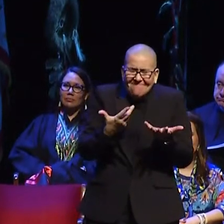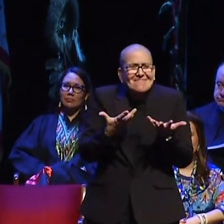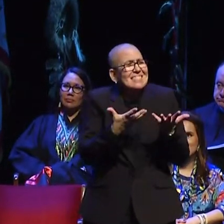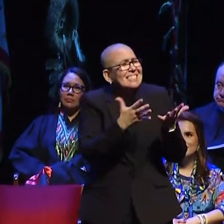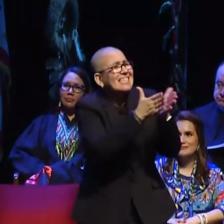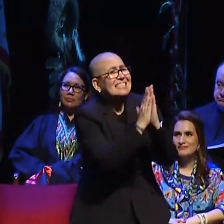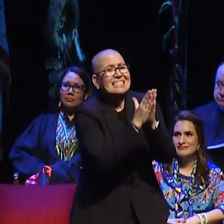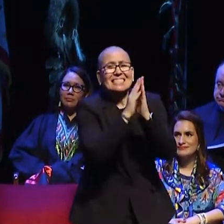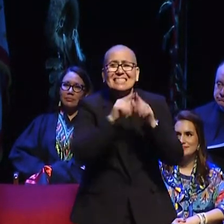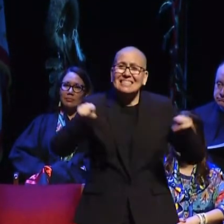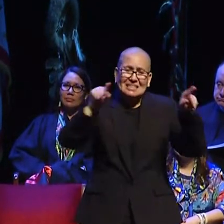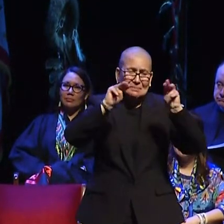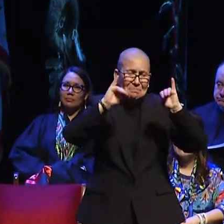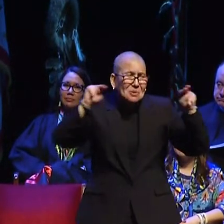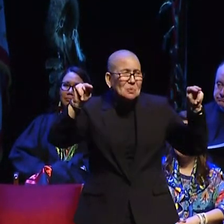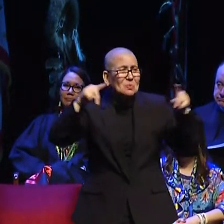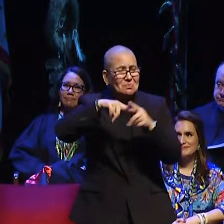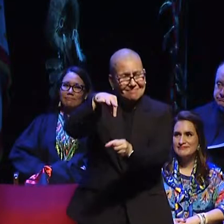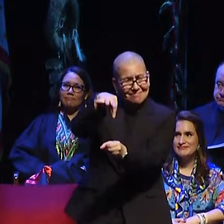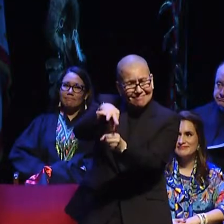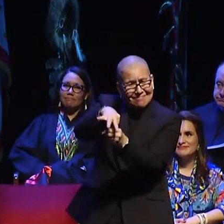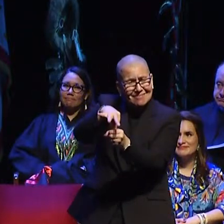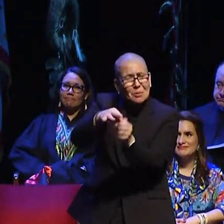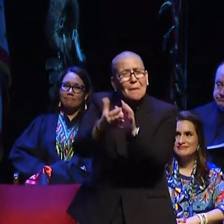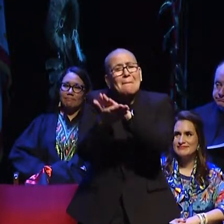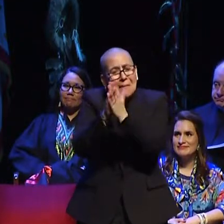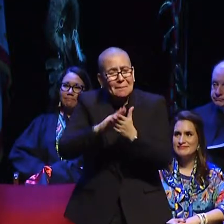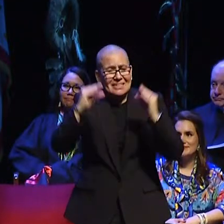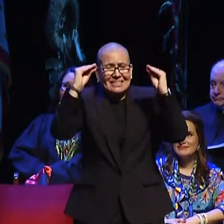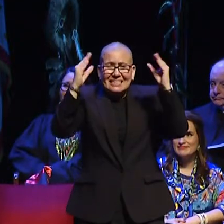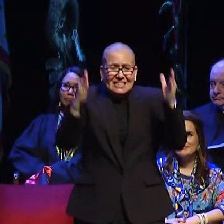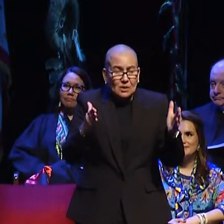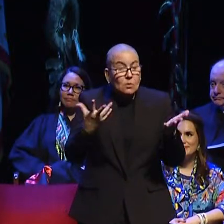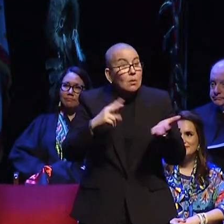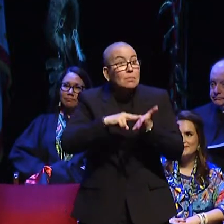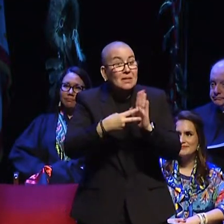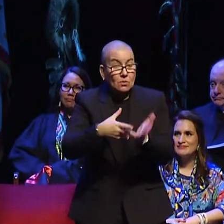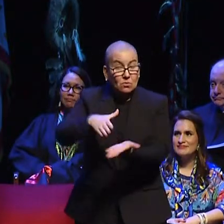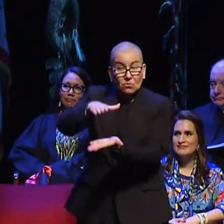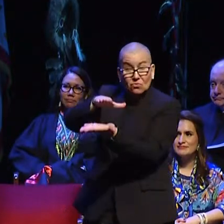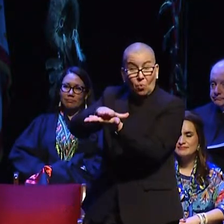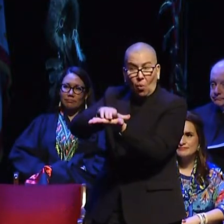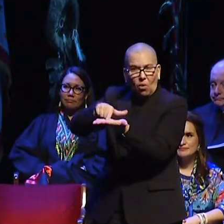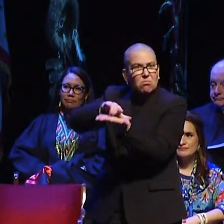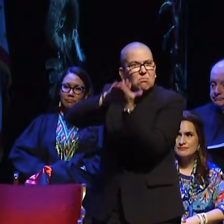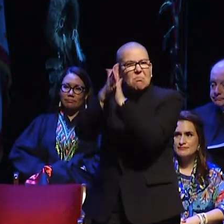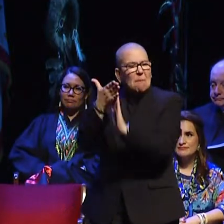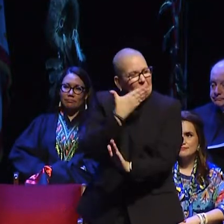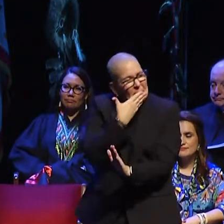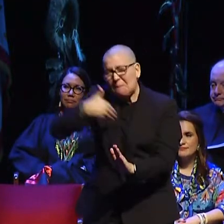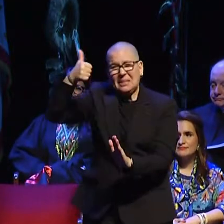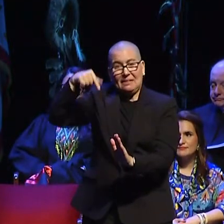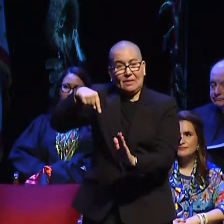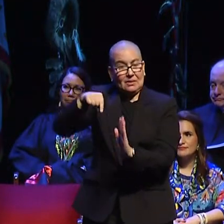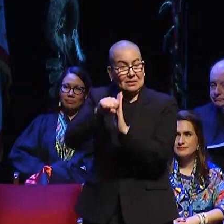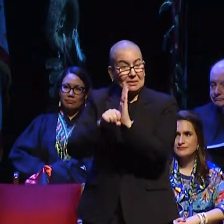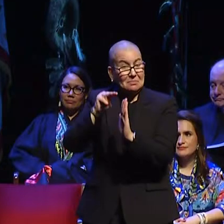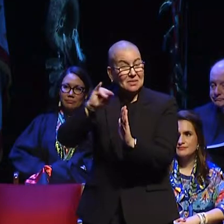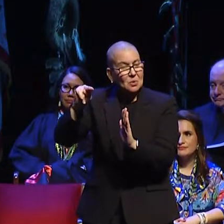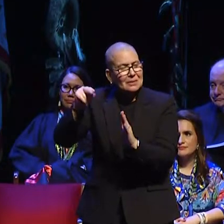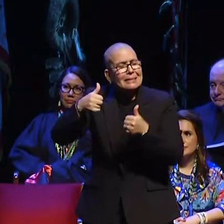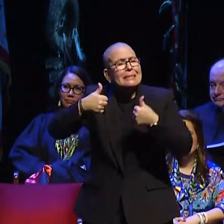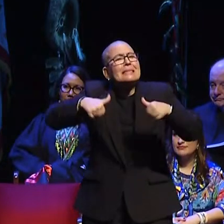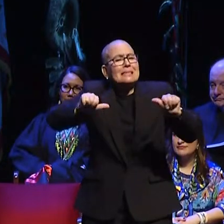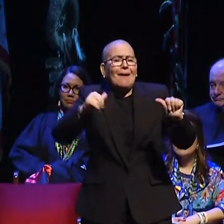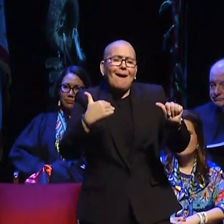can truly be the great equalizer. Minnesota has some of the best schools in the country, but there are disparities that we desperately need to address